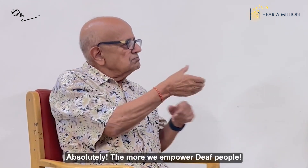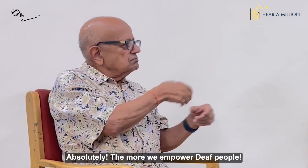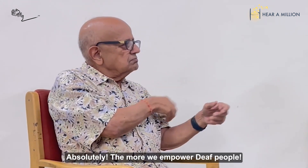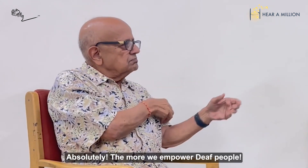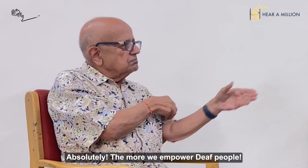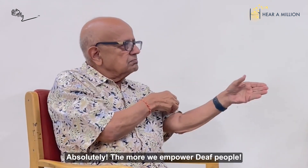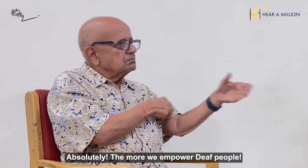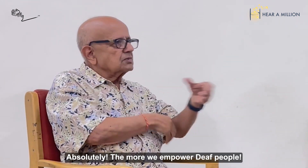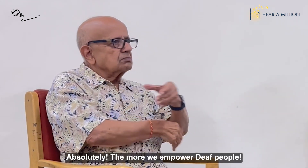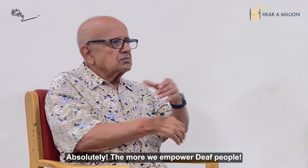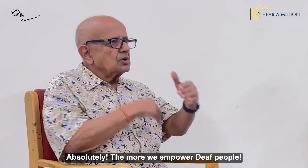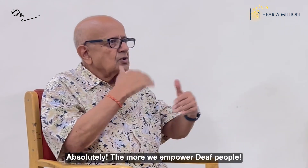people,